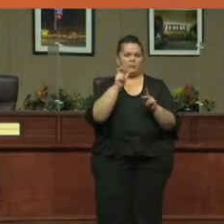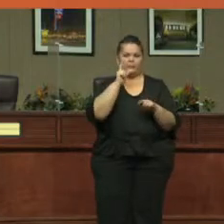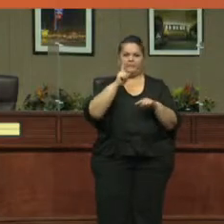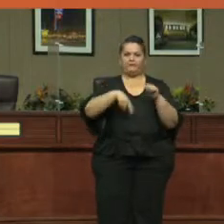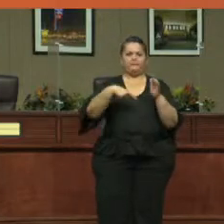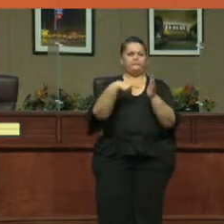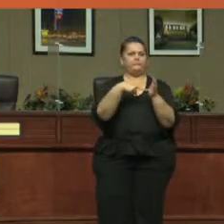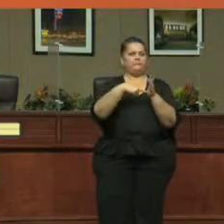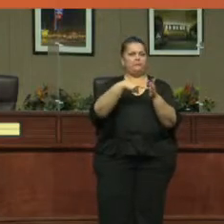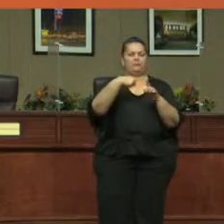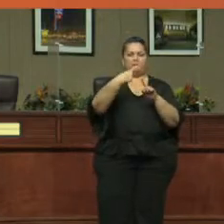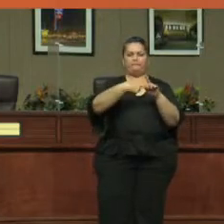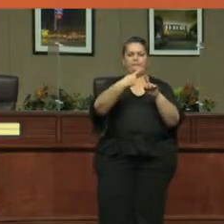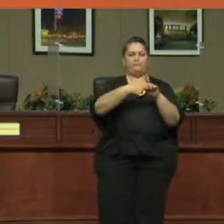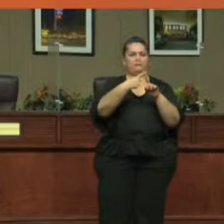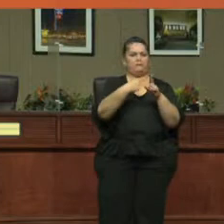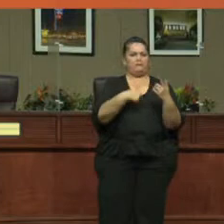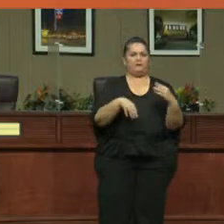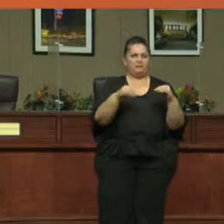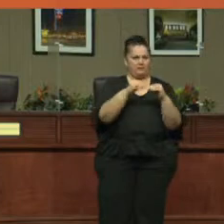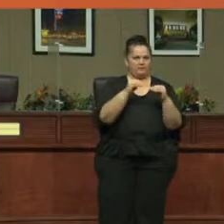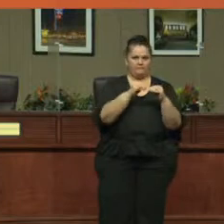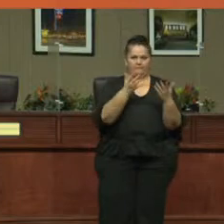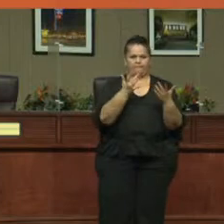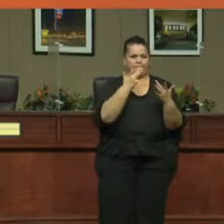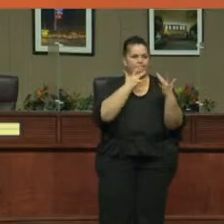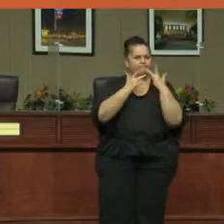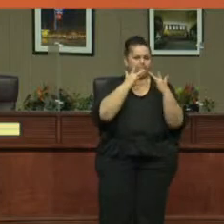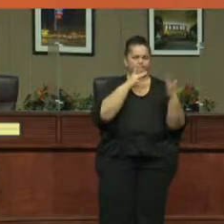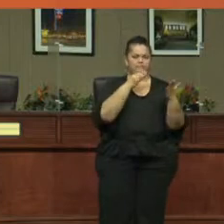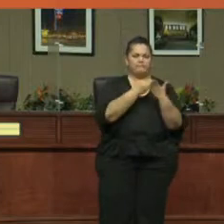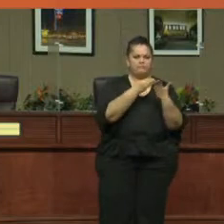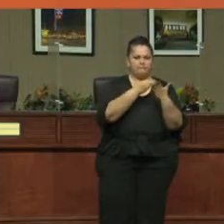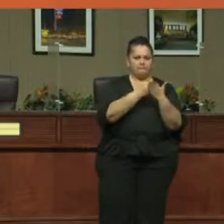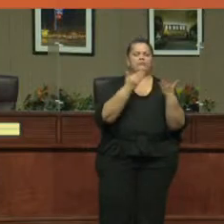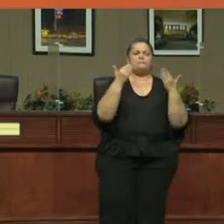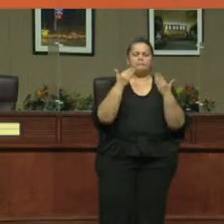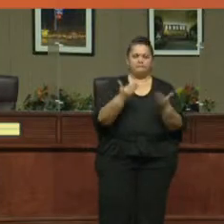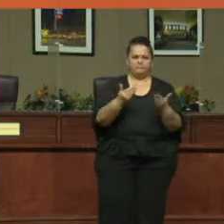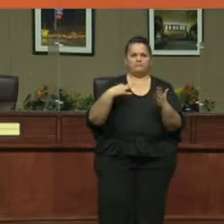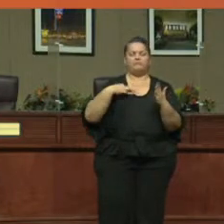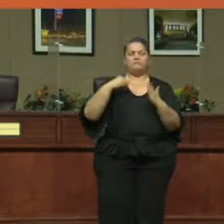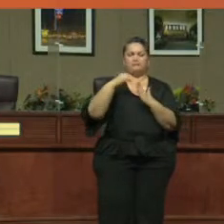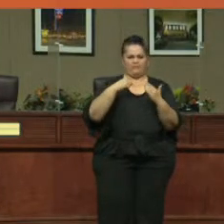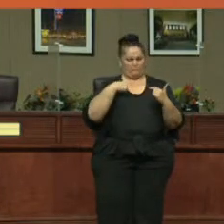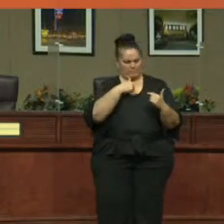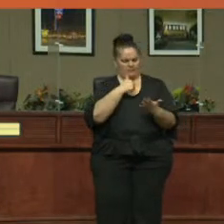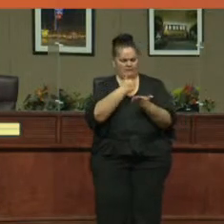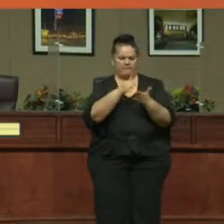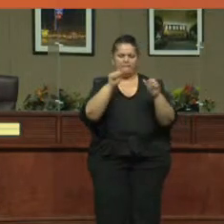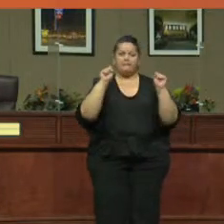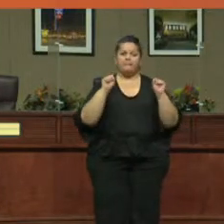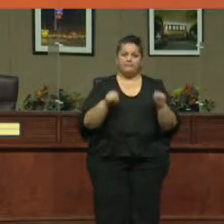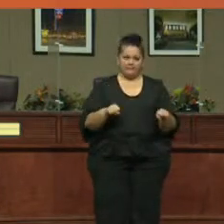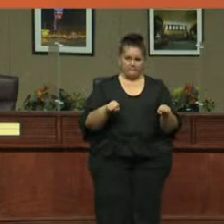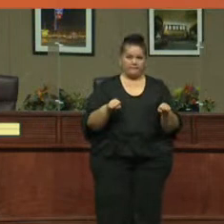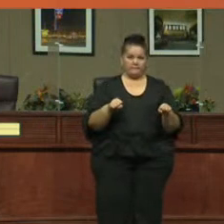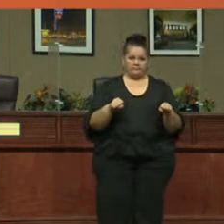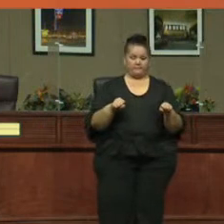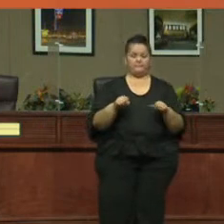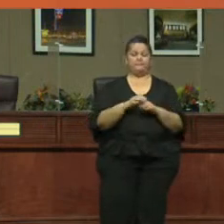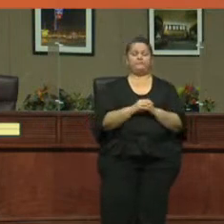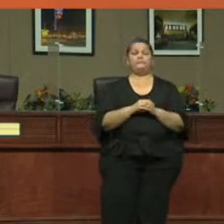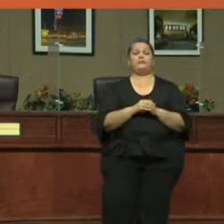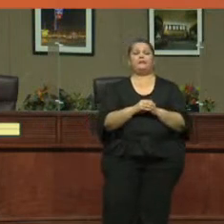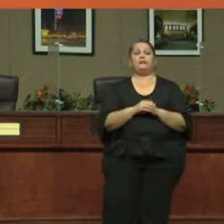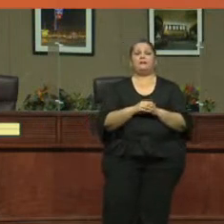want to avert being evicted from their homes. There's help for you. Nearly 2,000